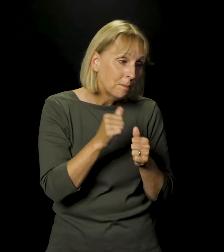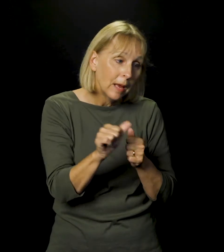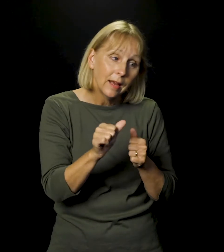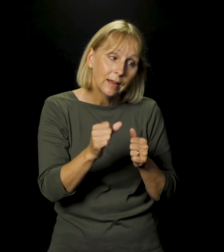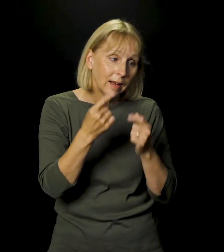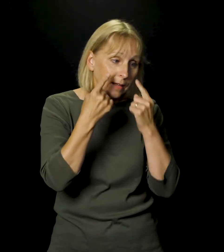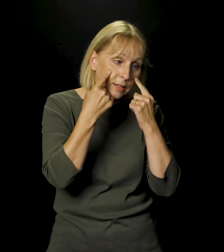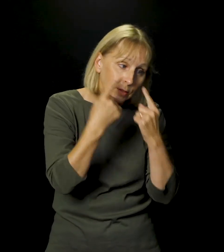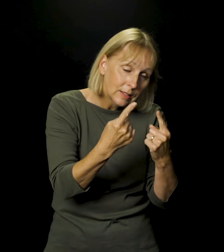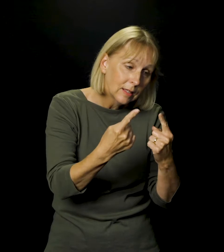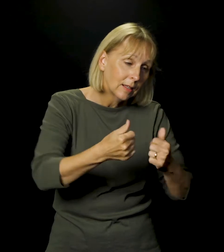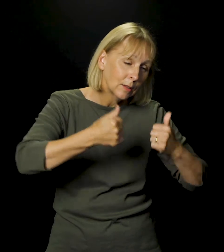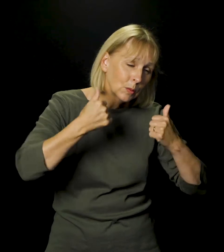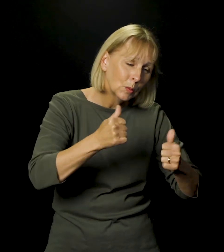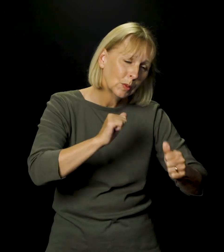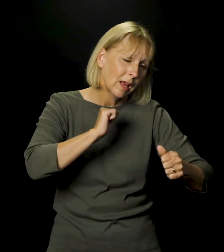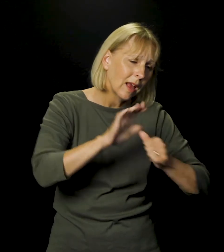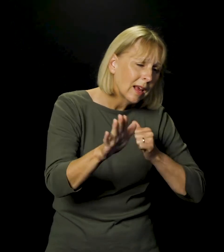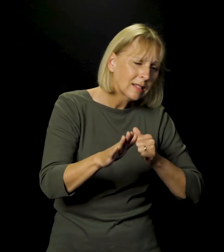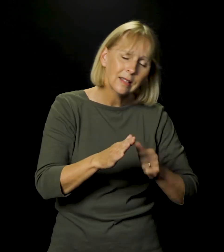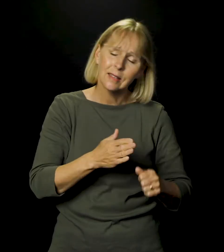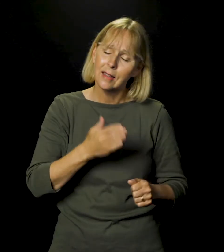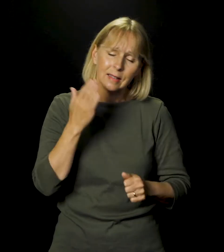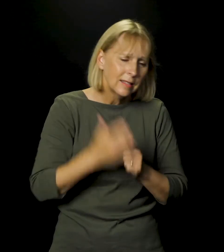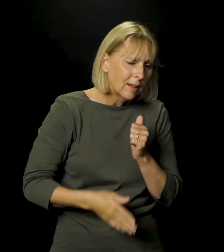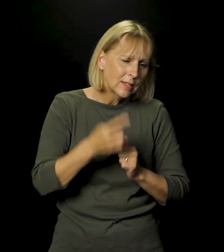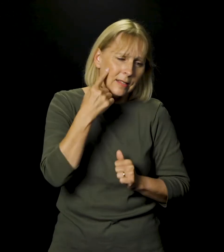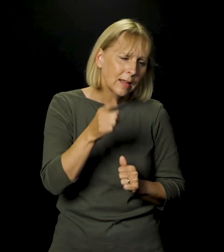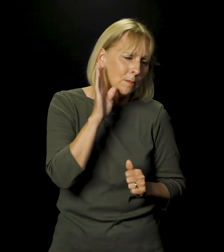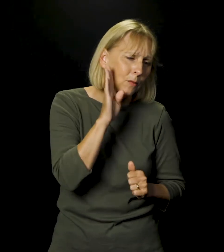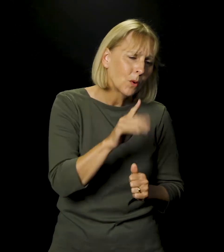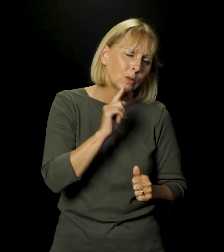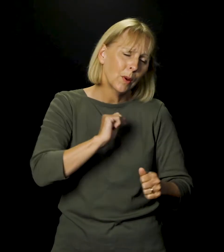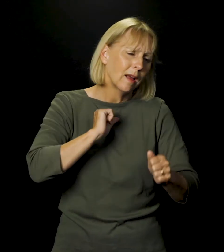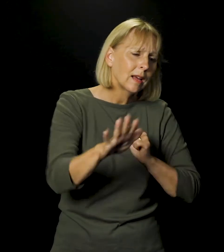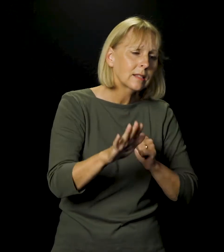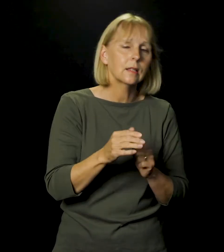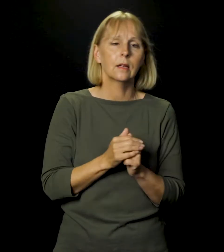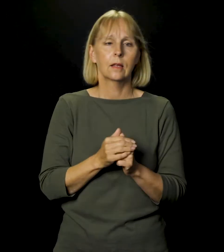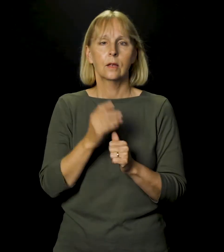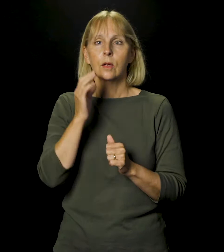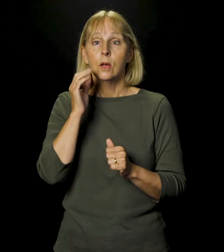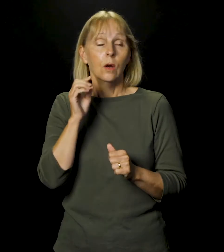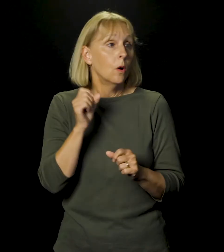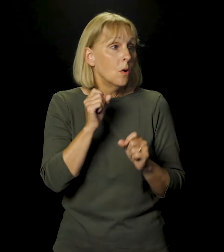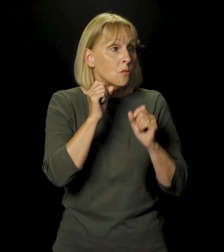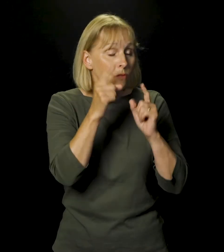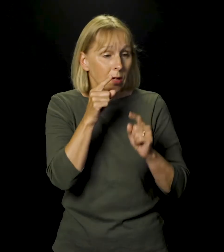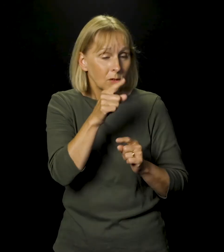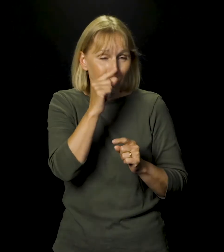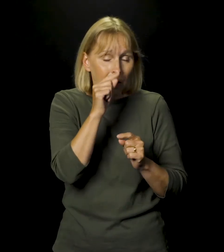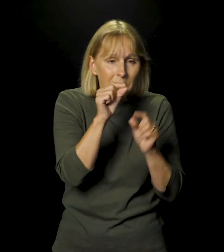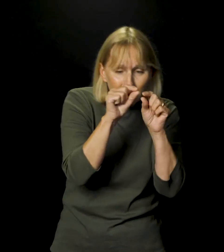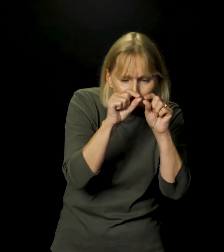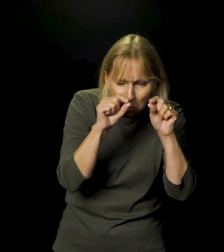have ever seen before." And they bring in the other optometrist and they realise that you're not even reading the poster, you're reading the fine print on the back of the poster.